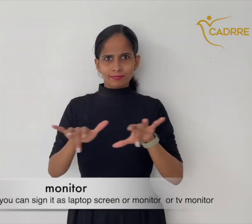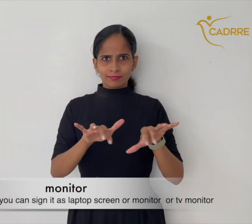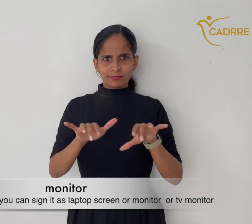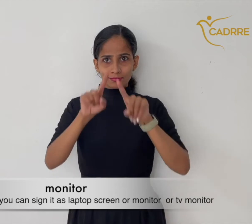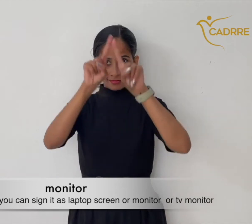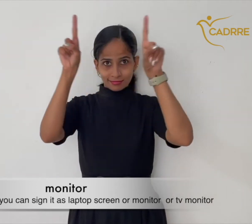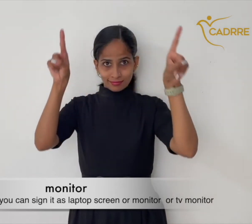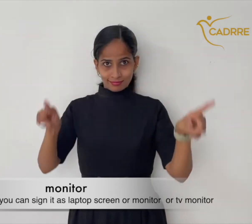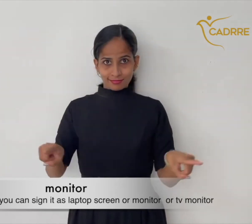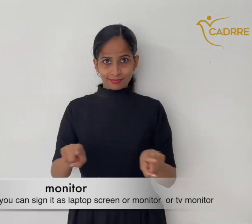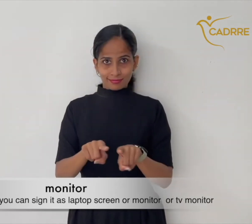monitor